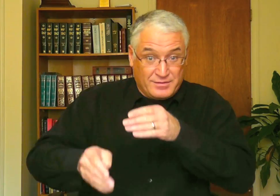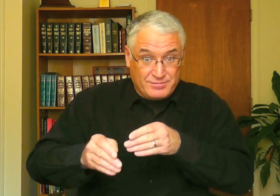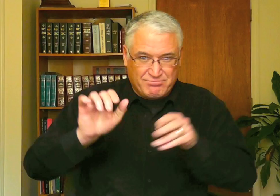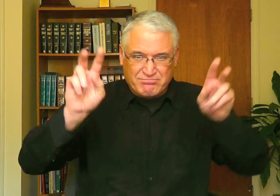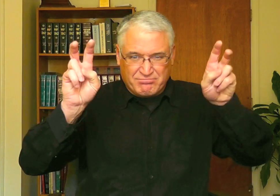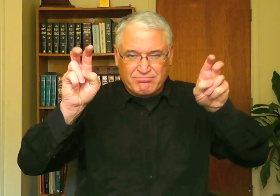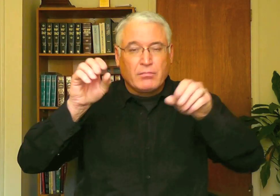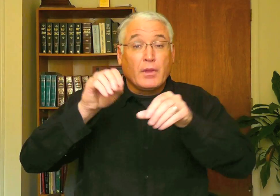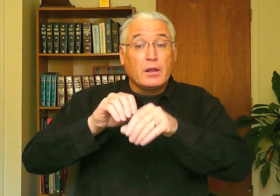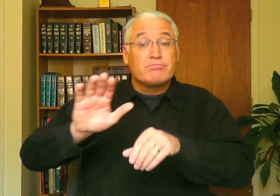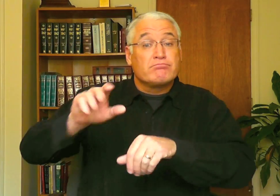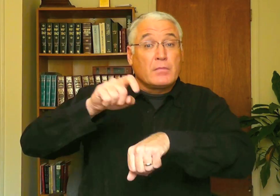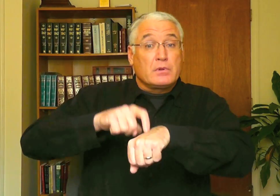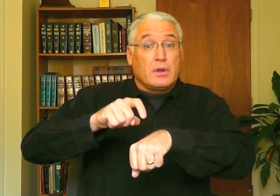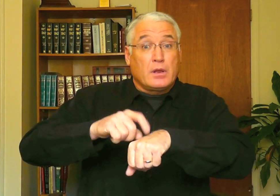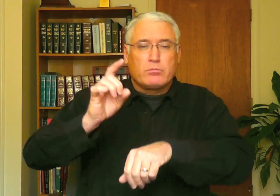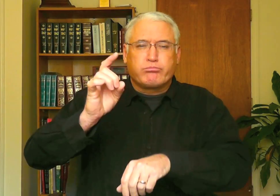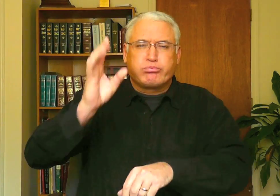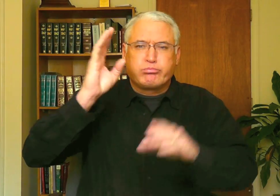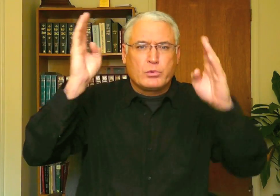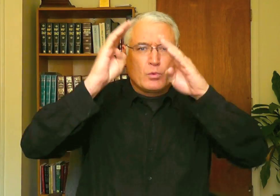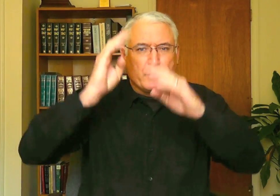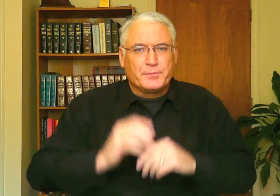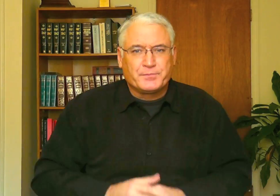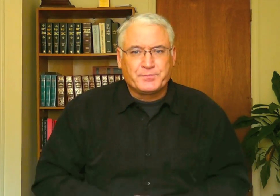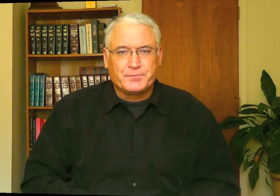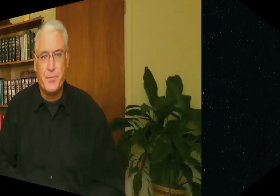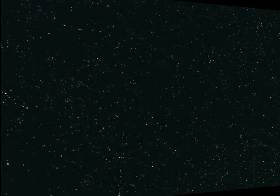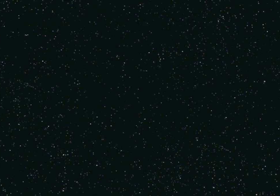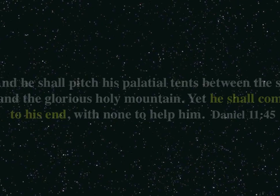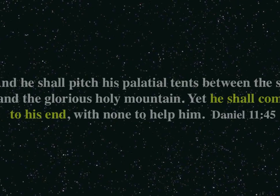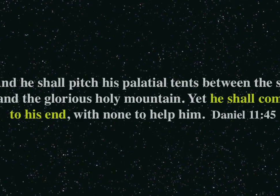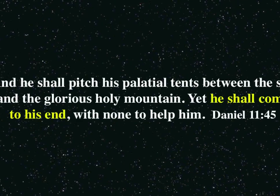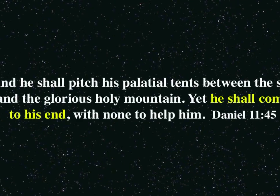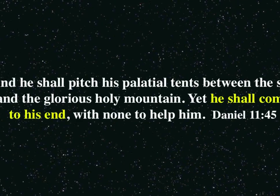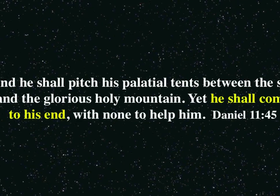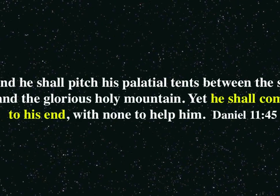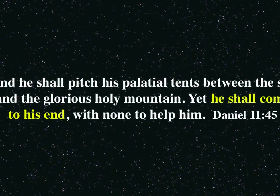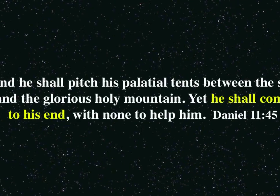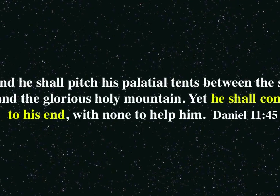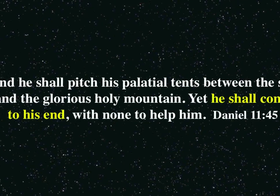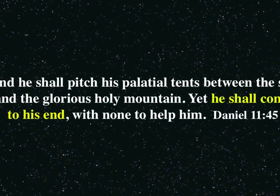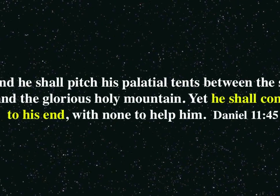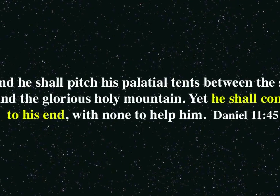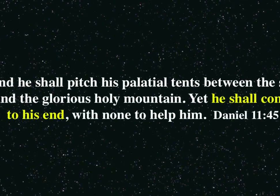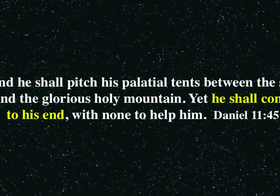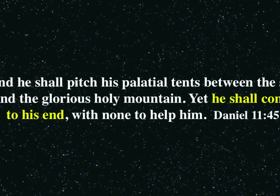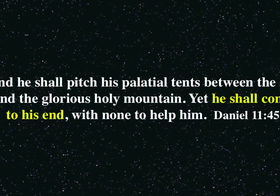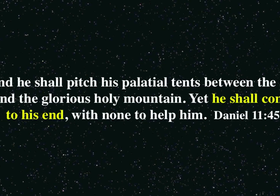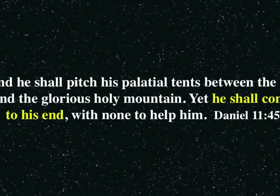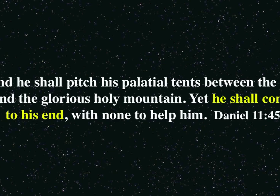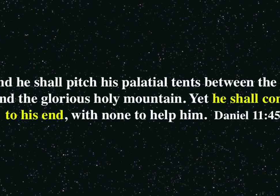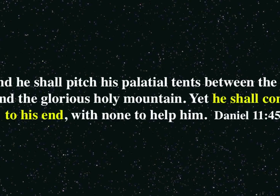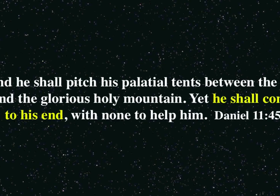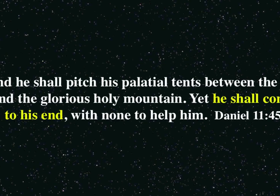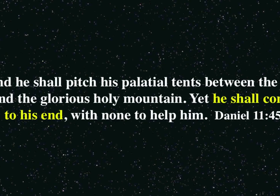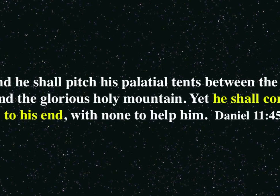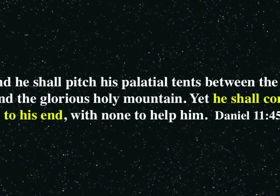his end in a time of great trouble. And he shall pitch his palatial tents between the sea and the glorious